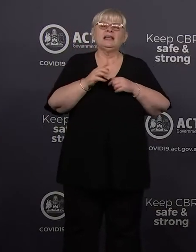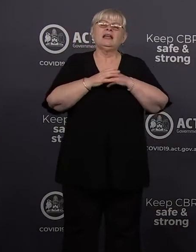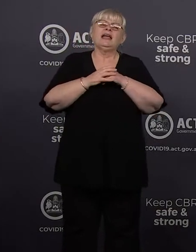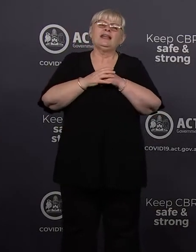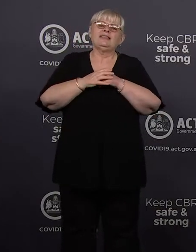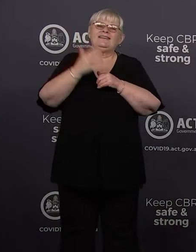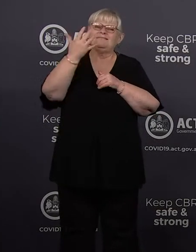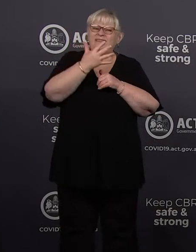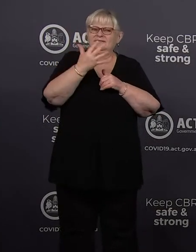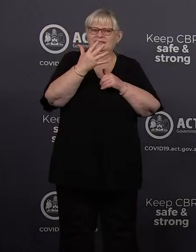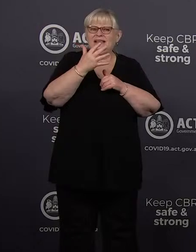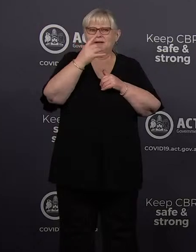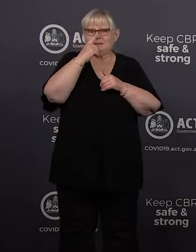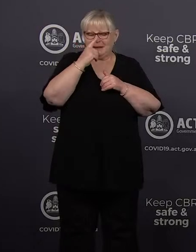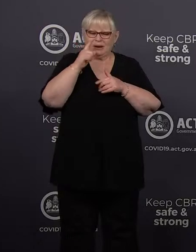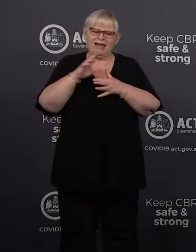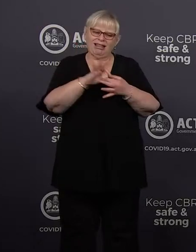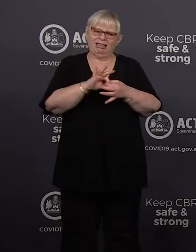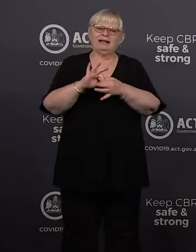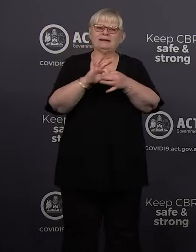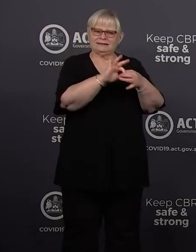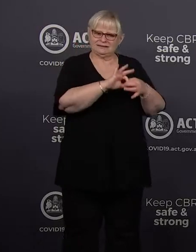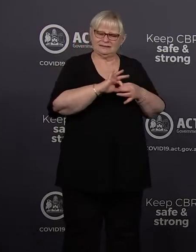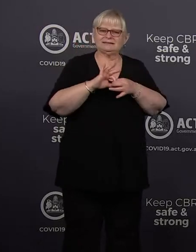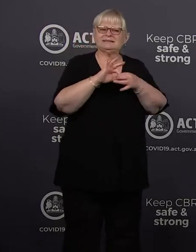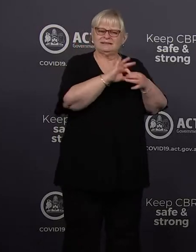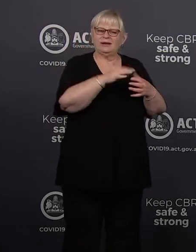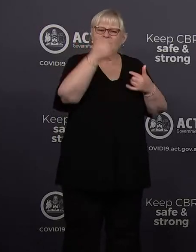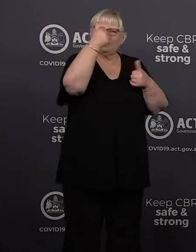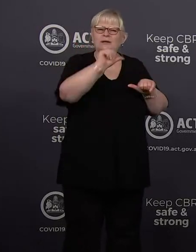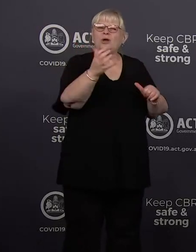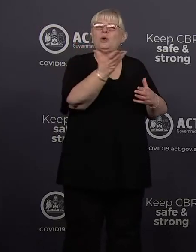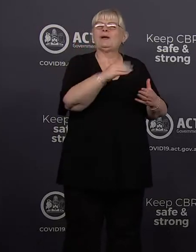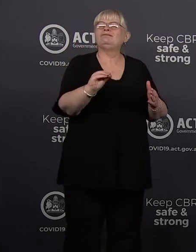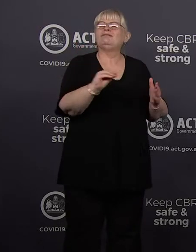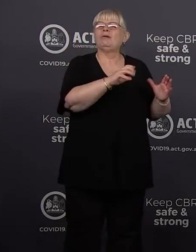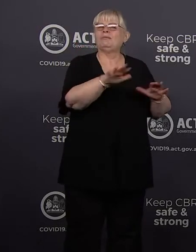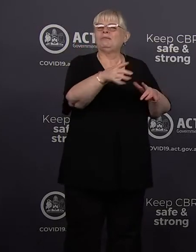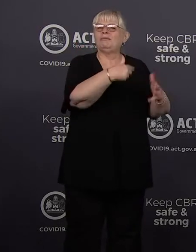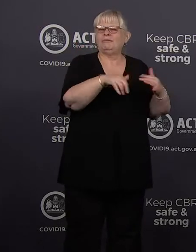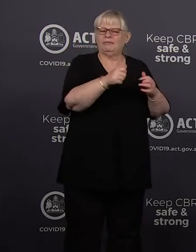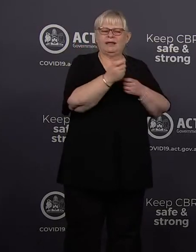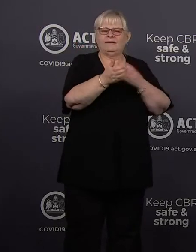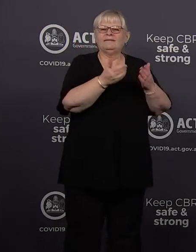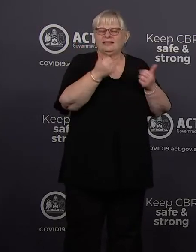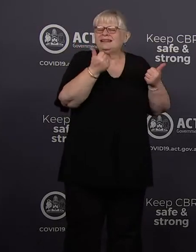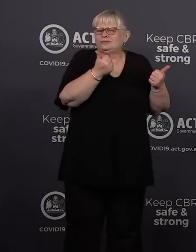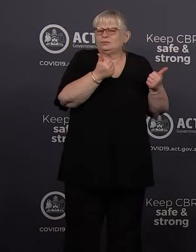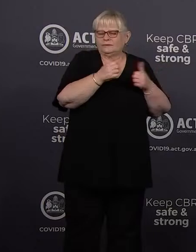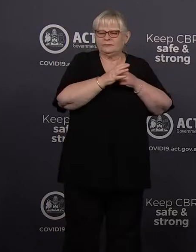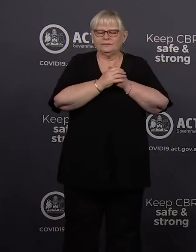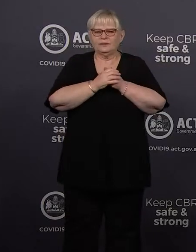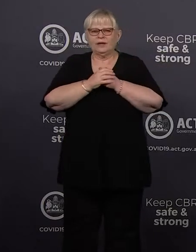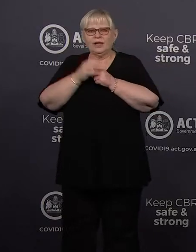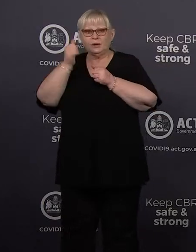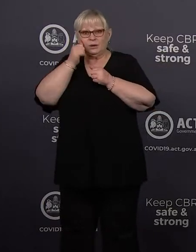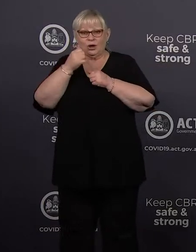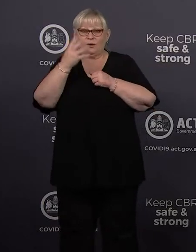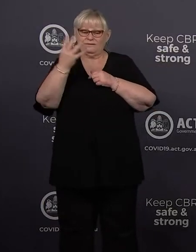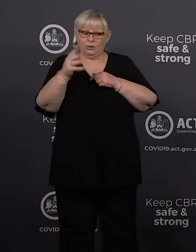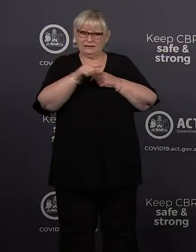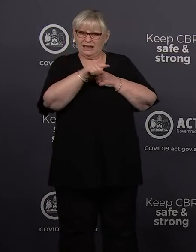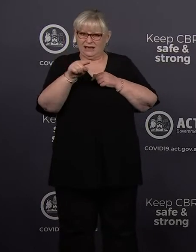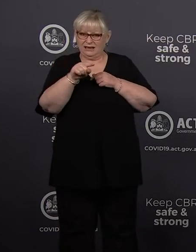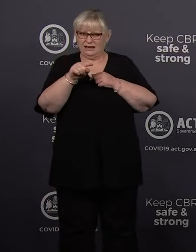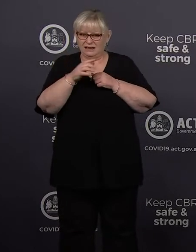21, 15 can be linked to known cases or ongoing clusters, which is good news. We know that 14 of